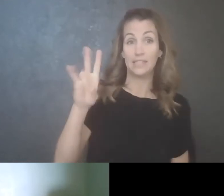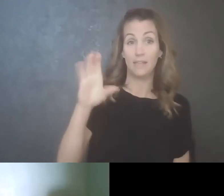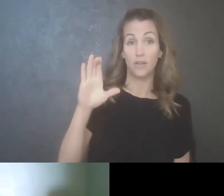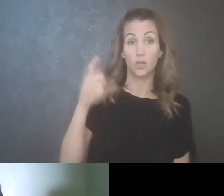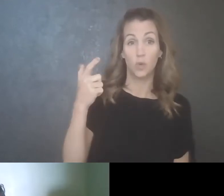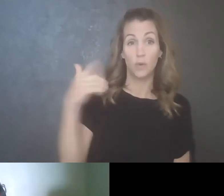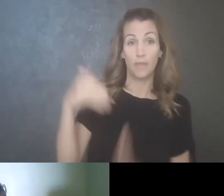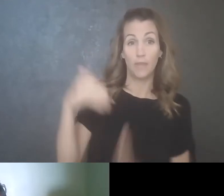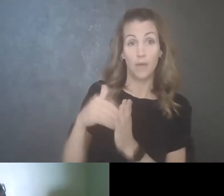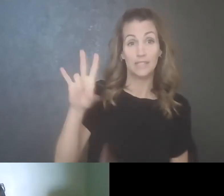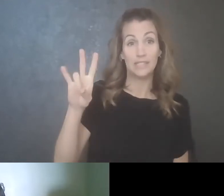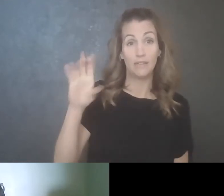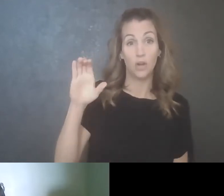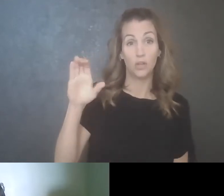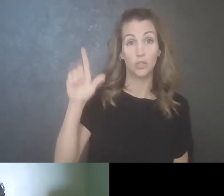3,721,728.